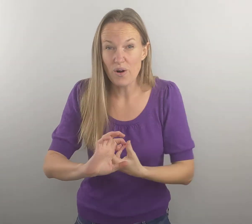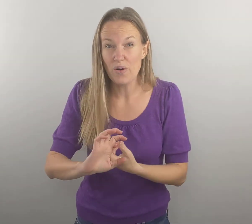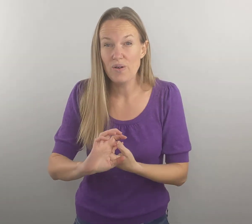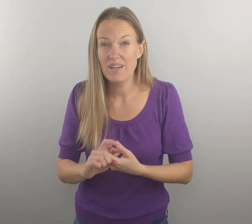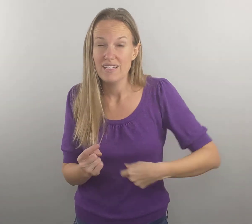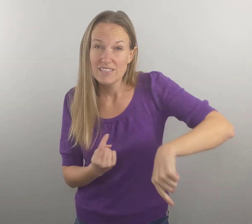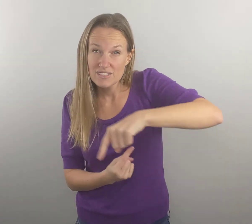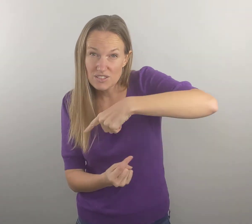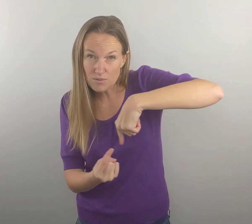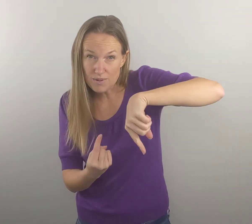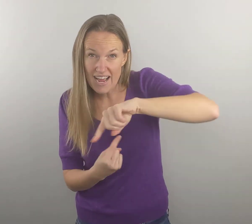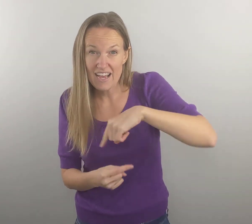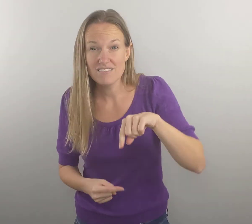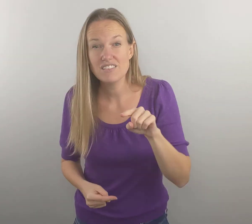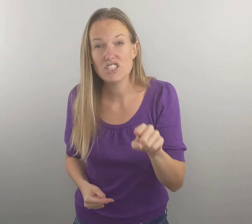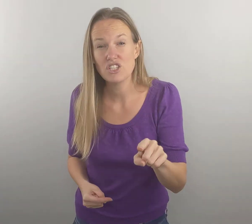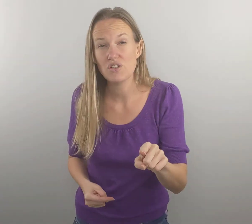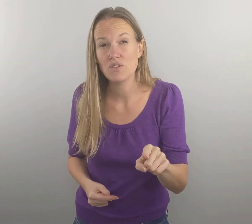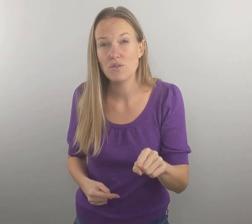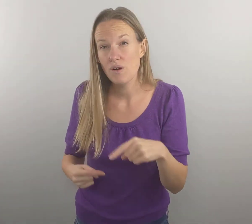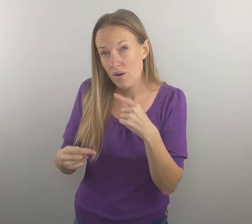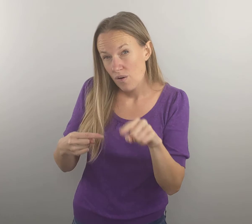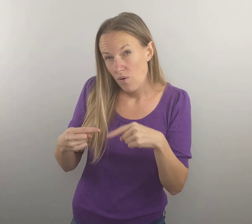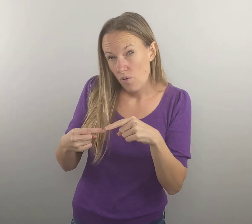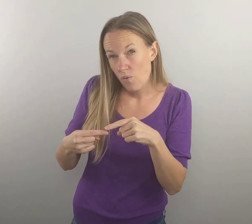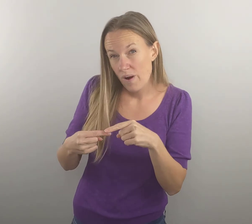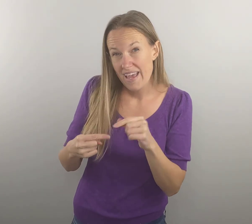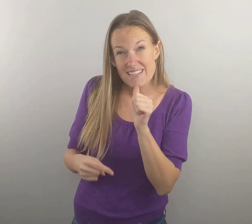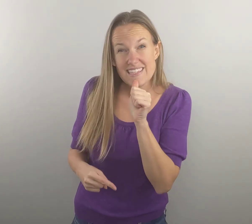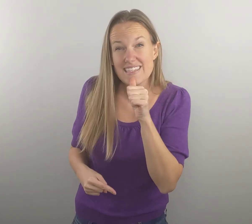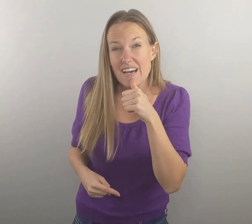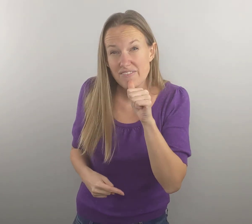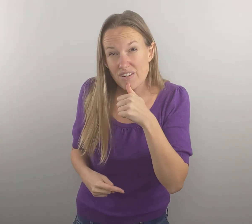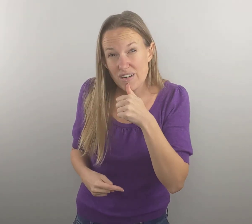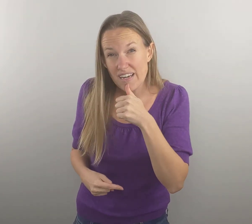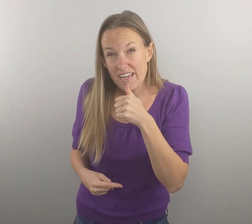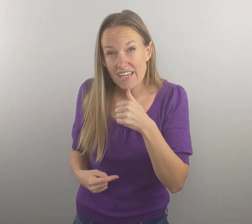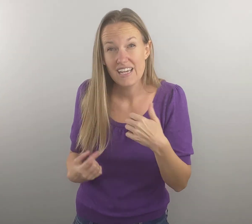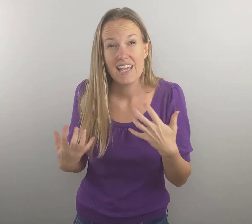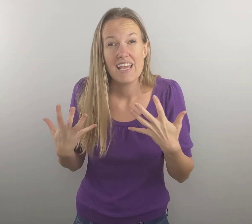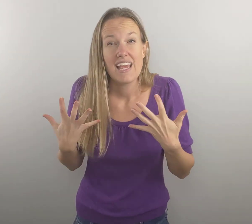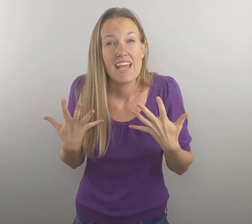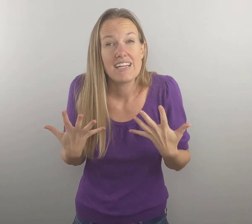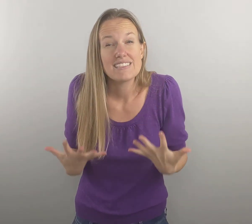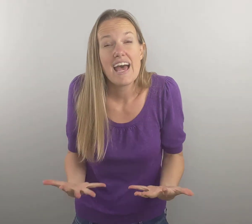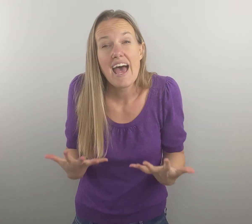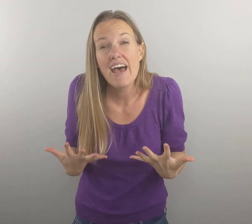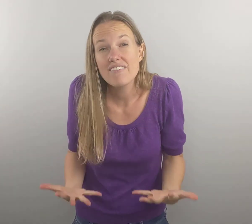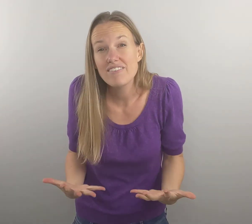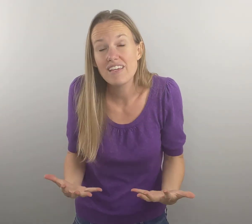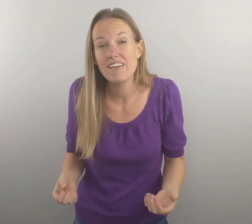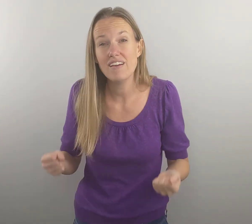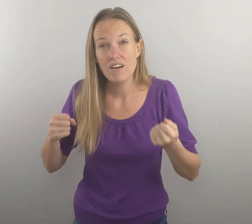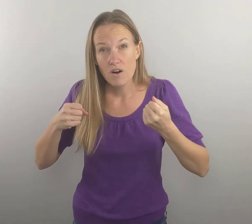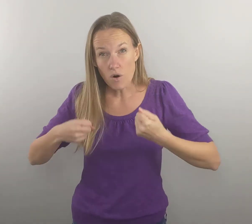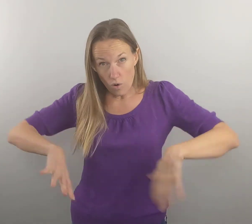sorrow surrounds you, when suffering hangs heavy